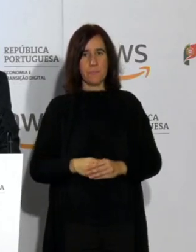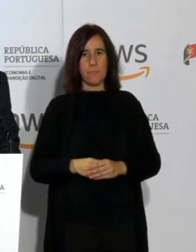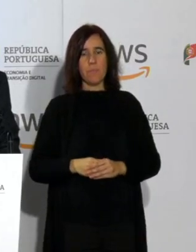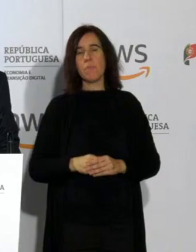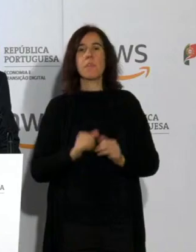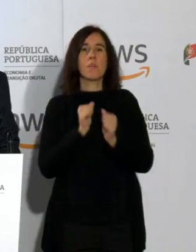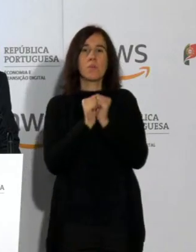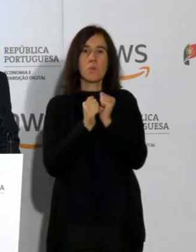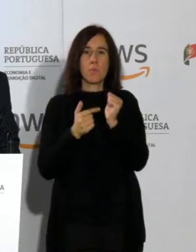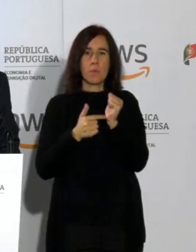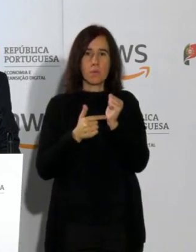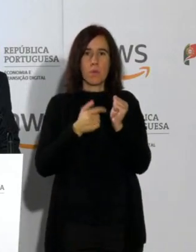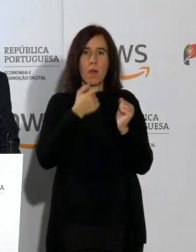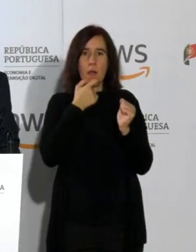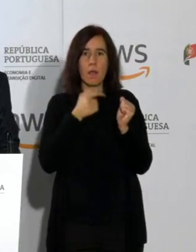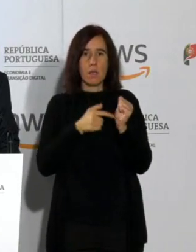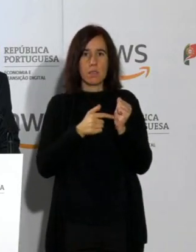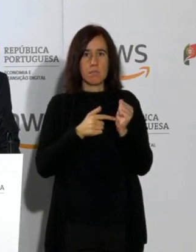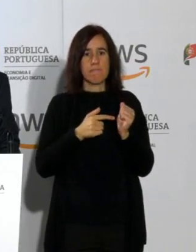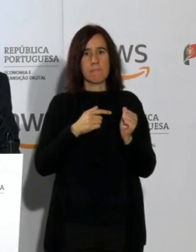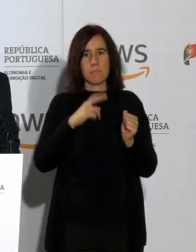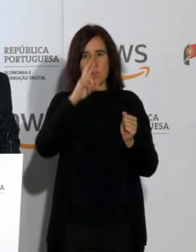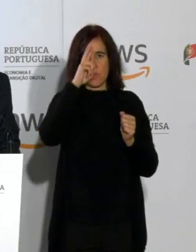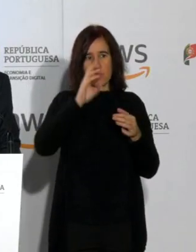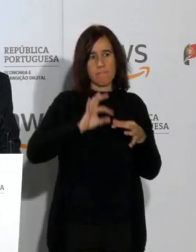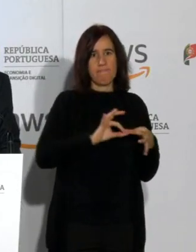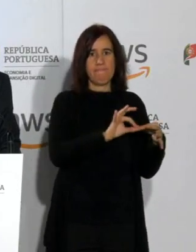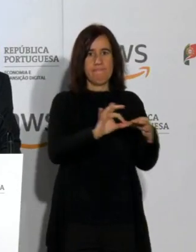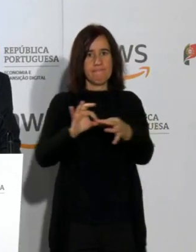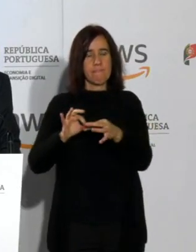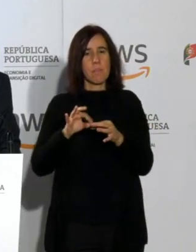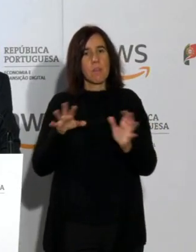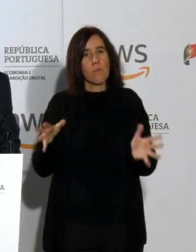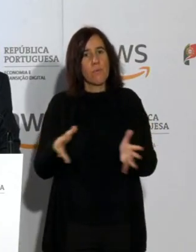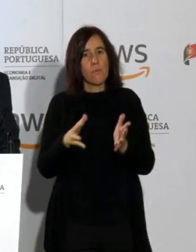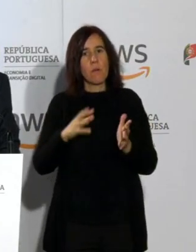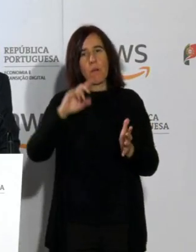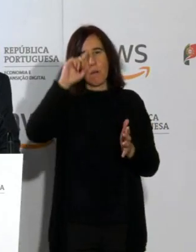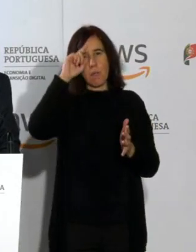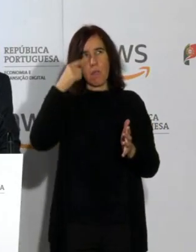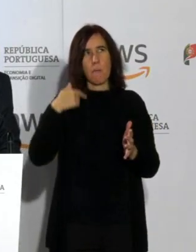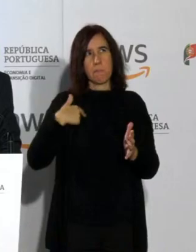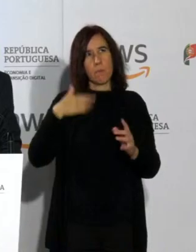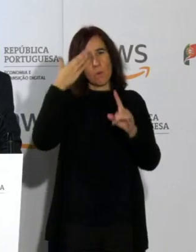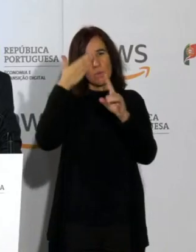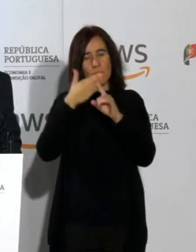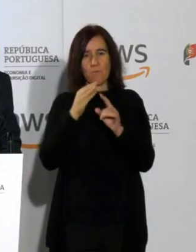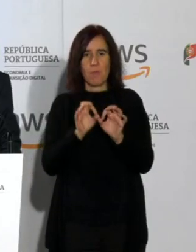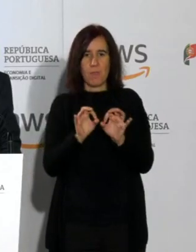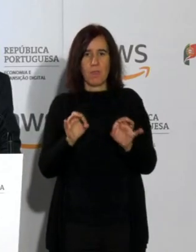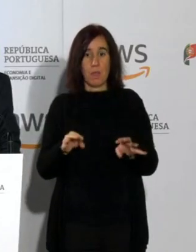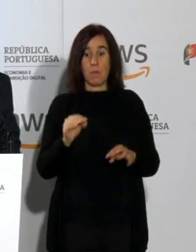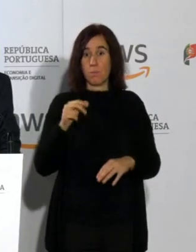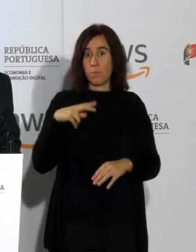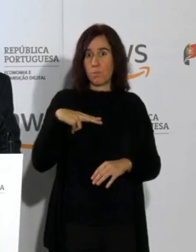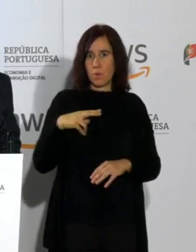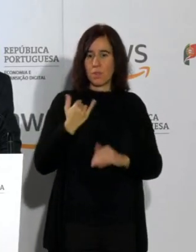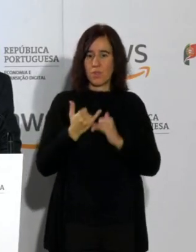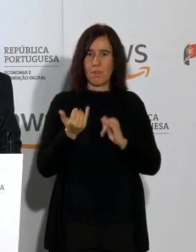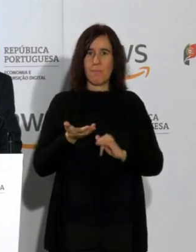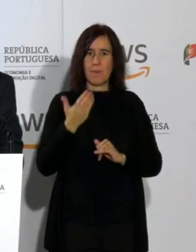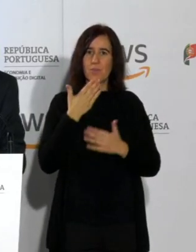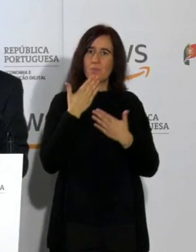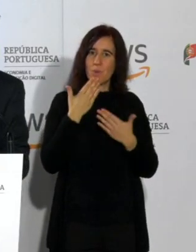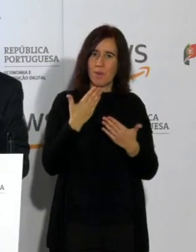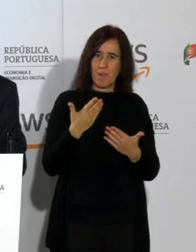documento através do qual unimos forças para colaborarmos na construção do que sabemos ser um objetivo comum, um Portugal mais digital.